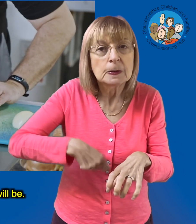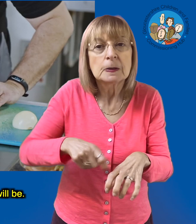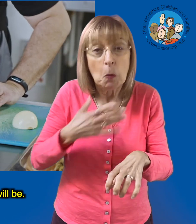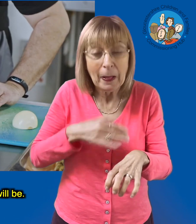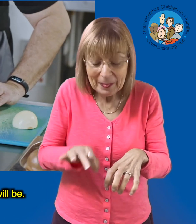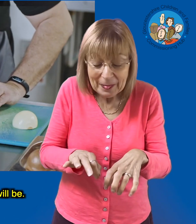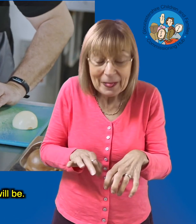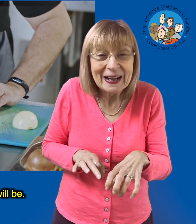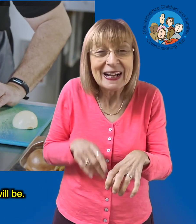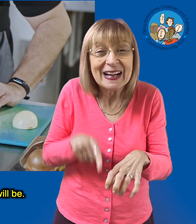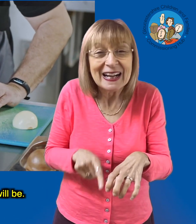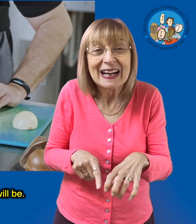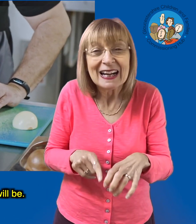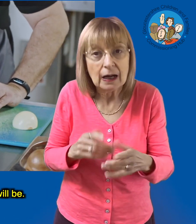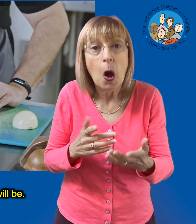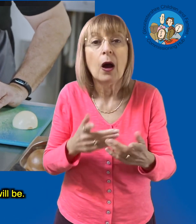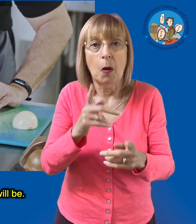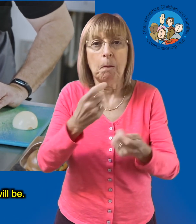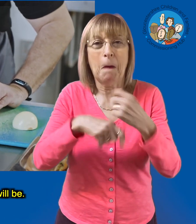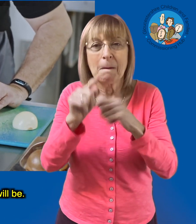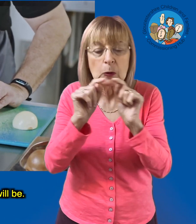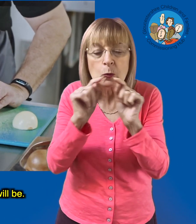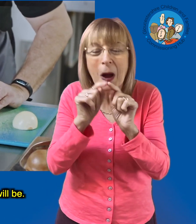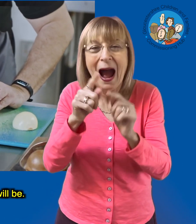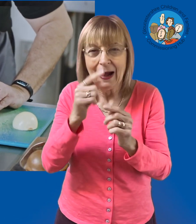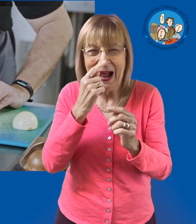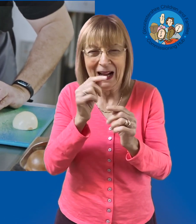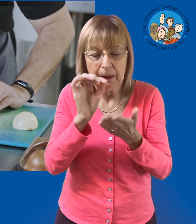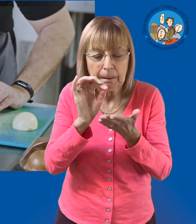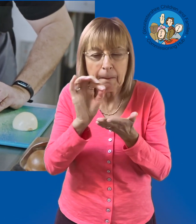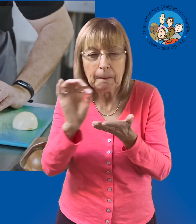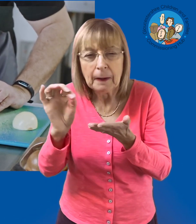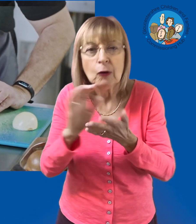Now the thinner you cut it, the finer the dice will be.